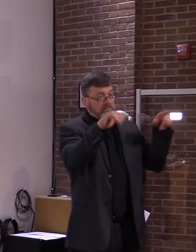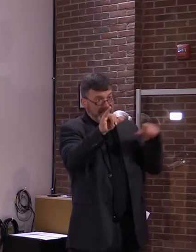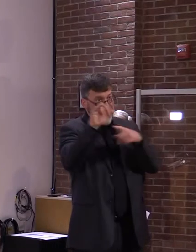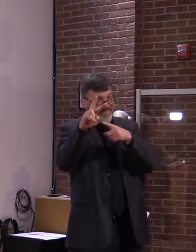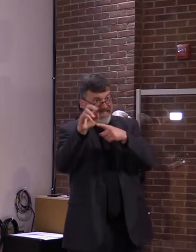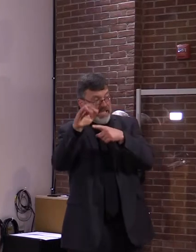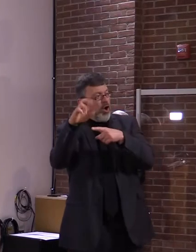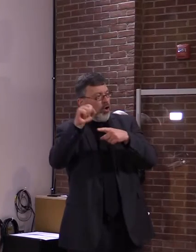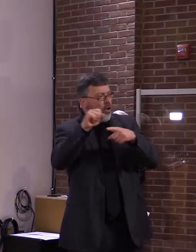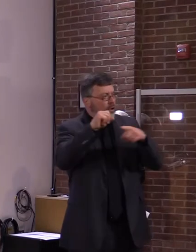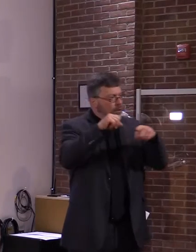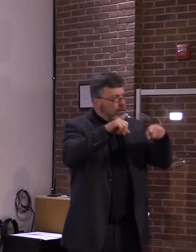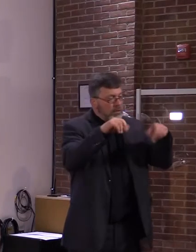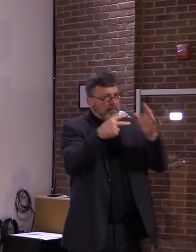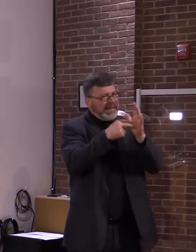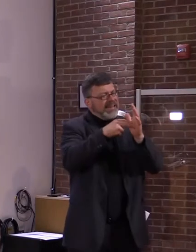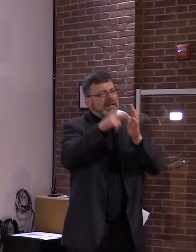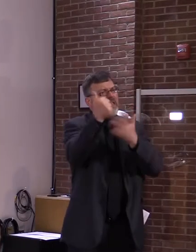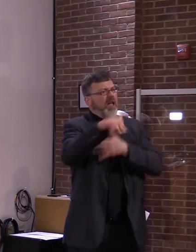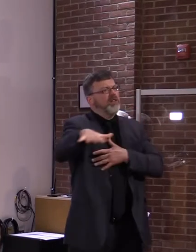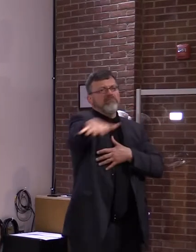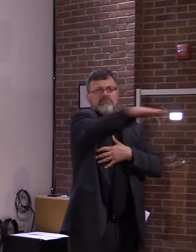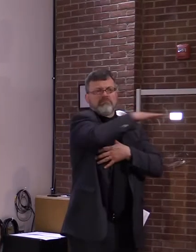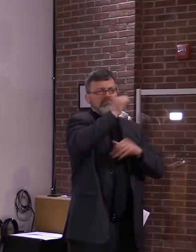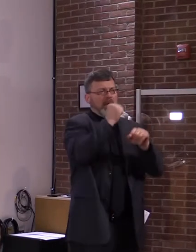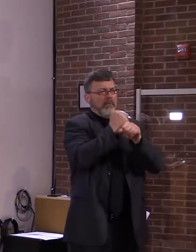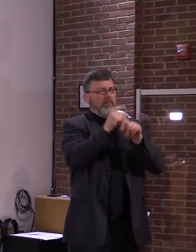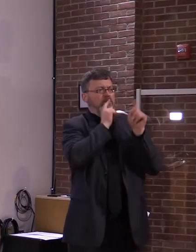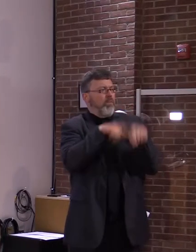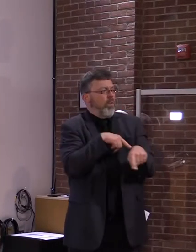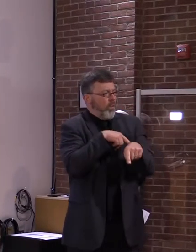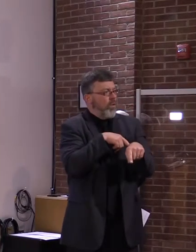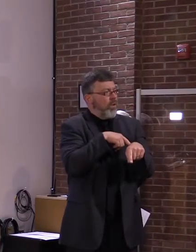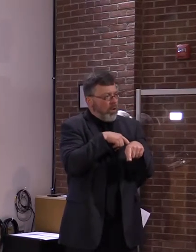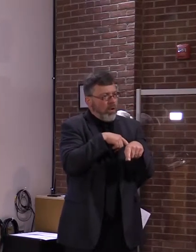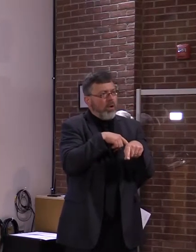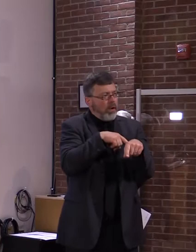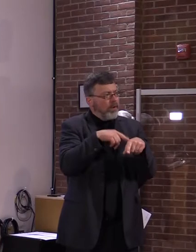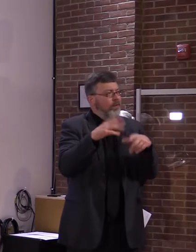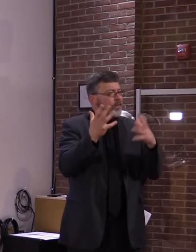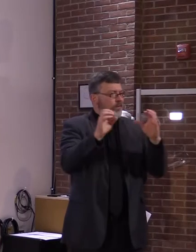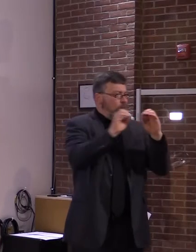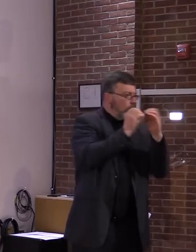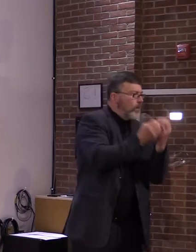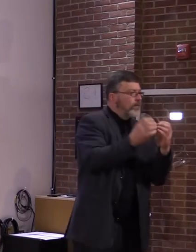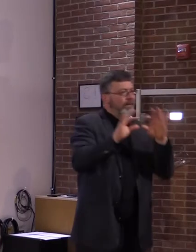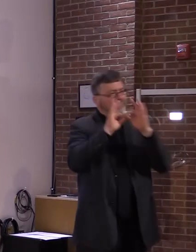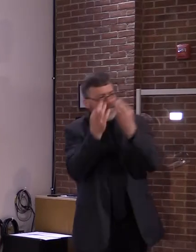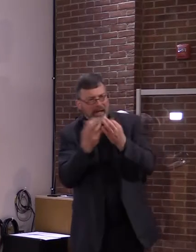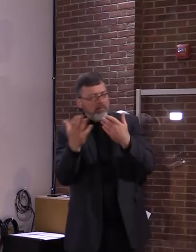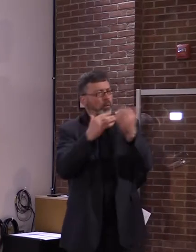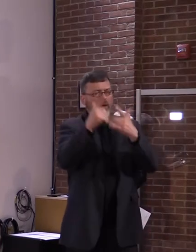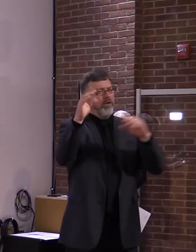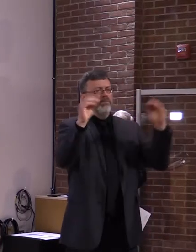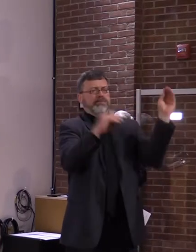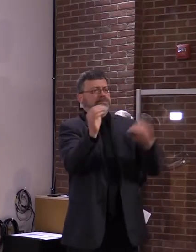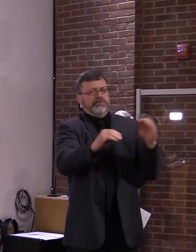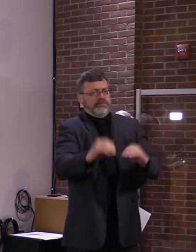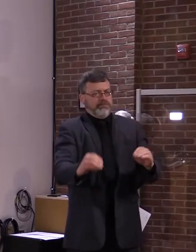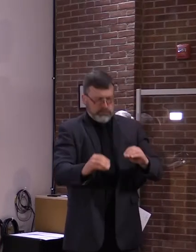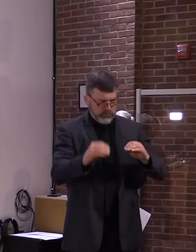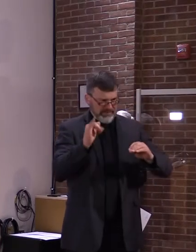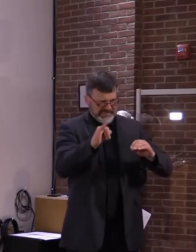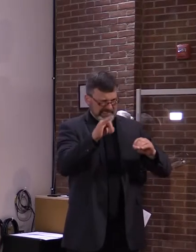by anyone, the person themselves, family, a healthcare provider. They do not necessarily